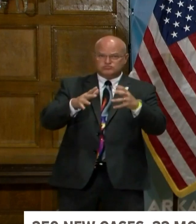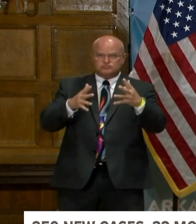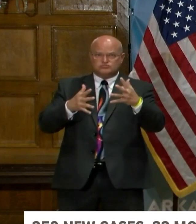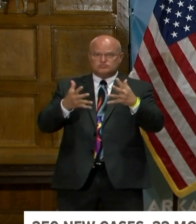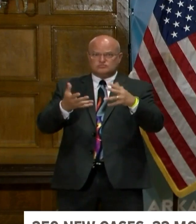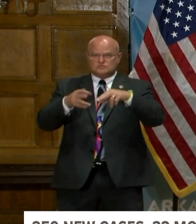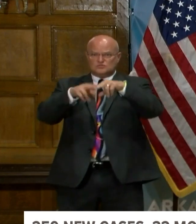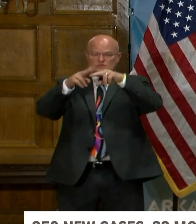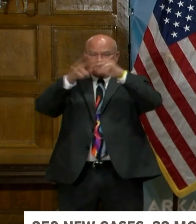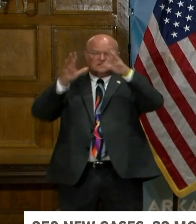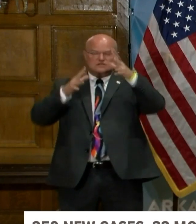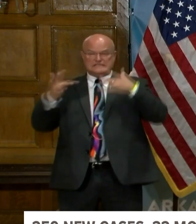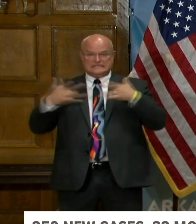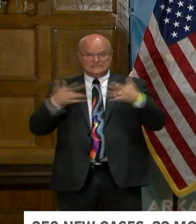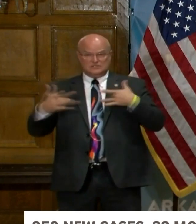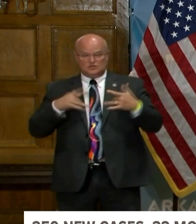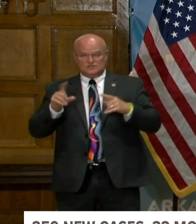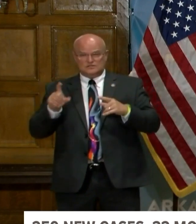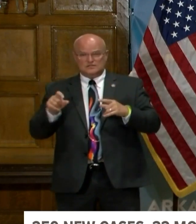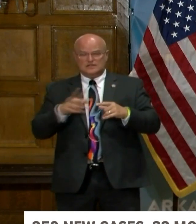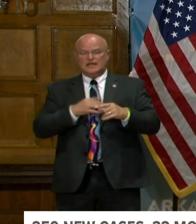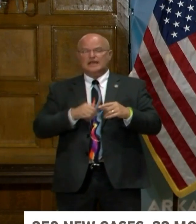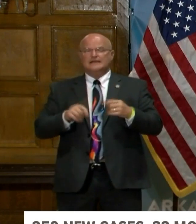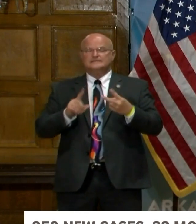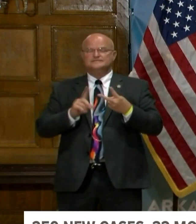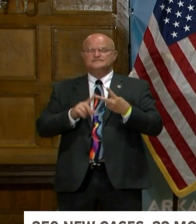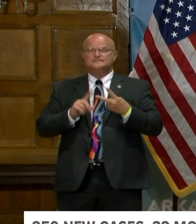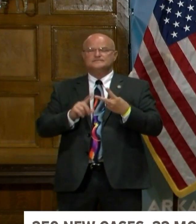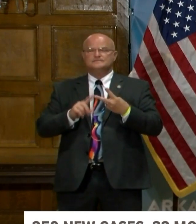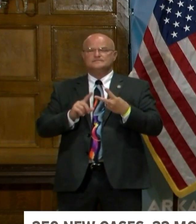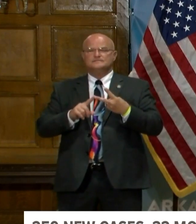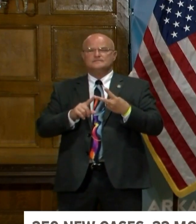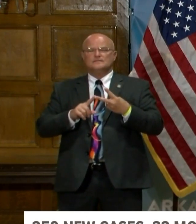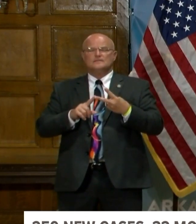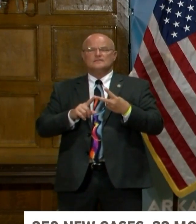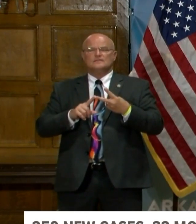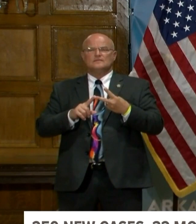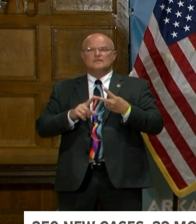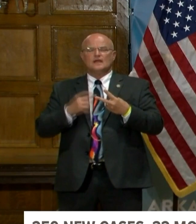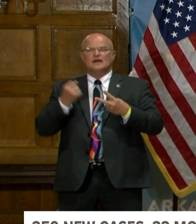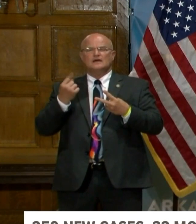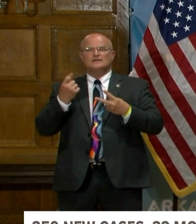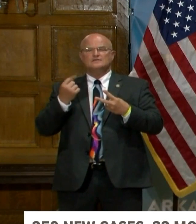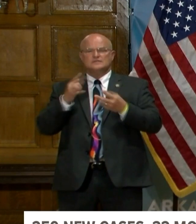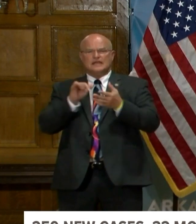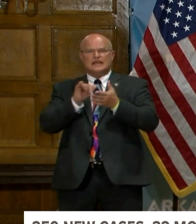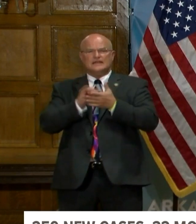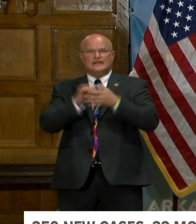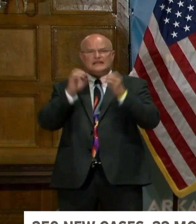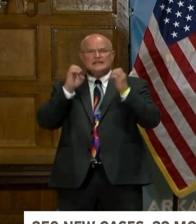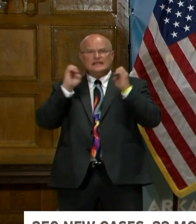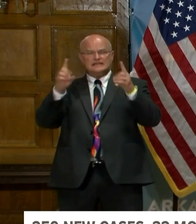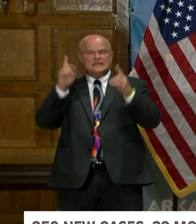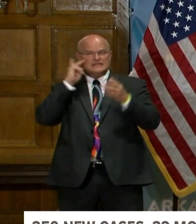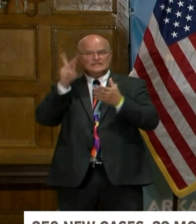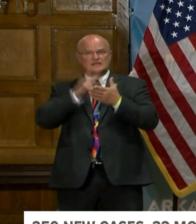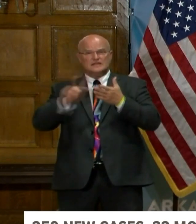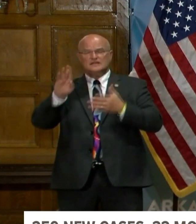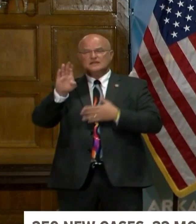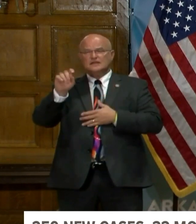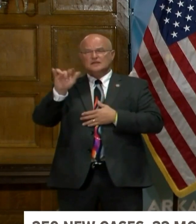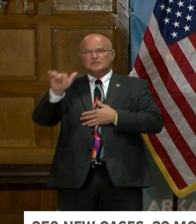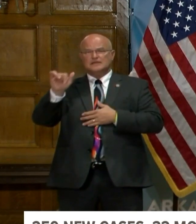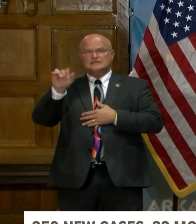that raises any concerns? And the second question I had was, I understand that Education Secretary Betsy